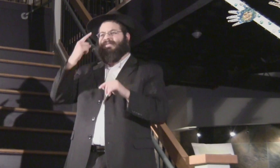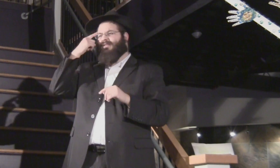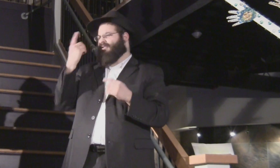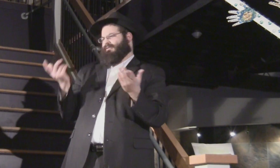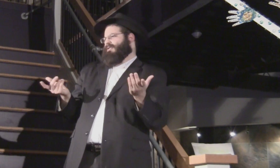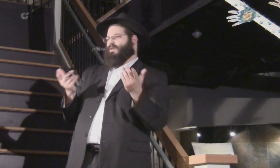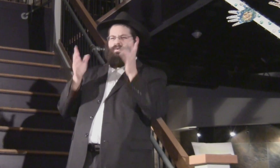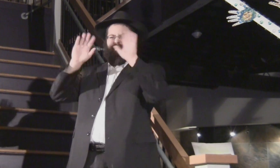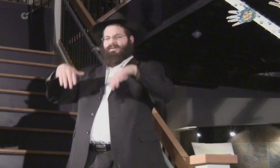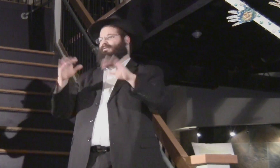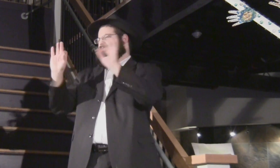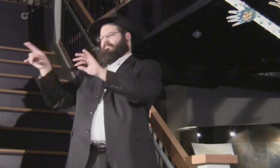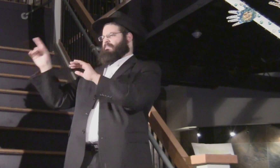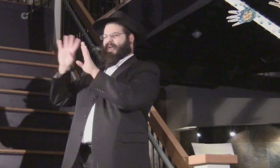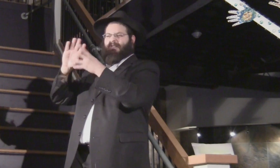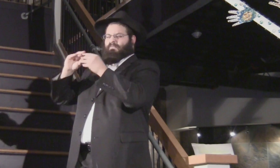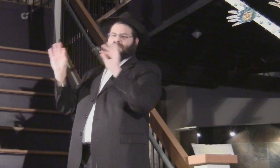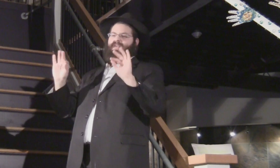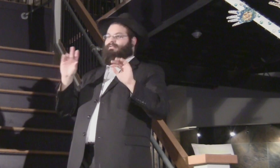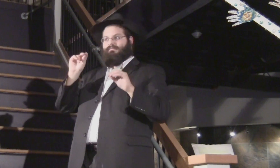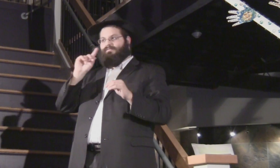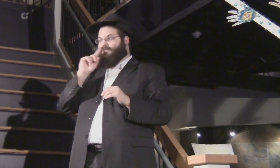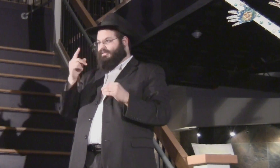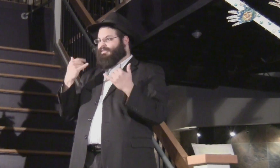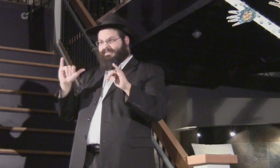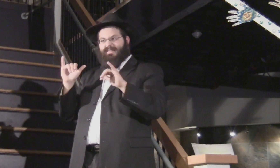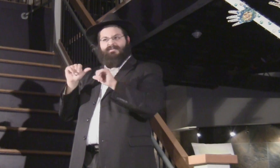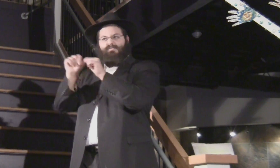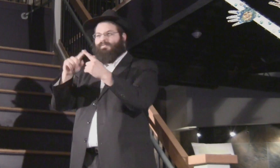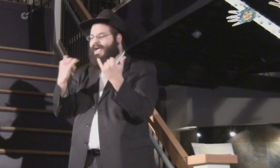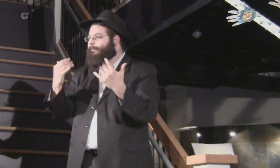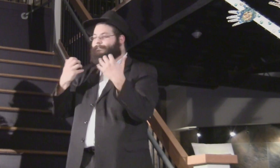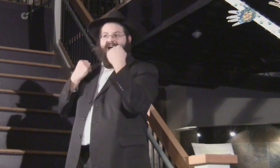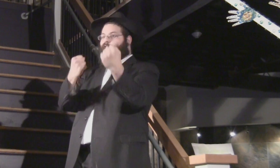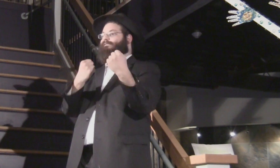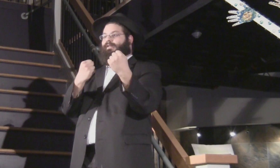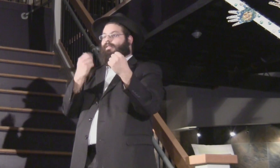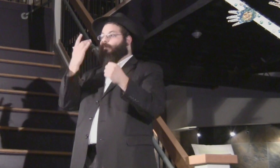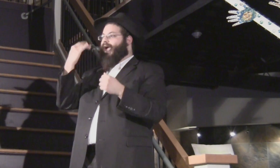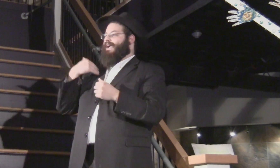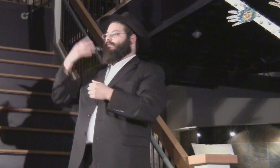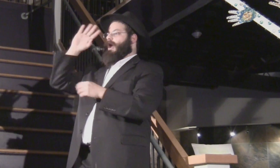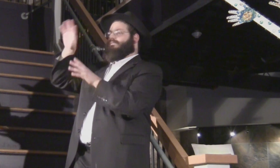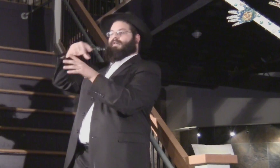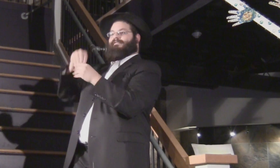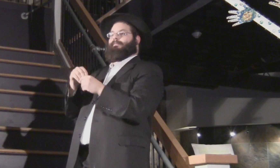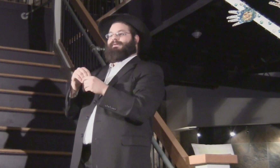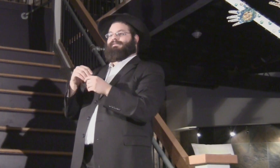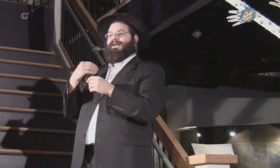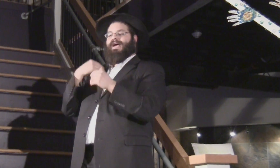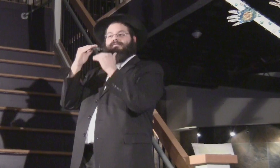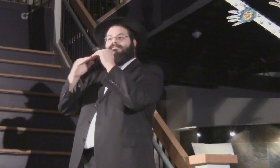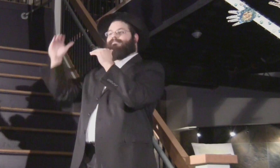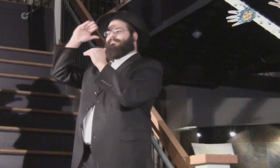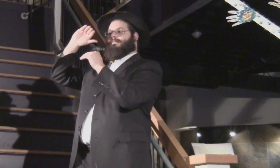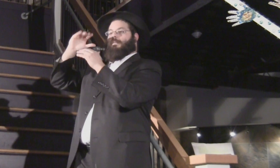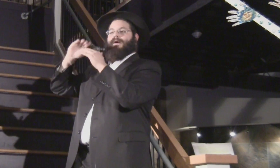8th day. So we have to think, you know, oh, no, it's very, very powerful. It's not just like any story. It's